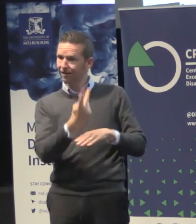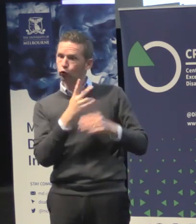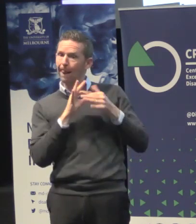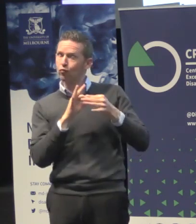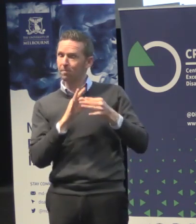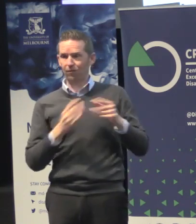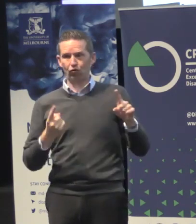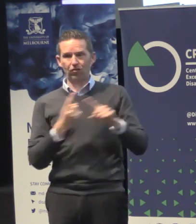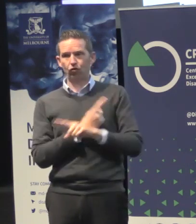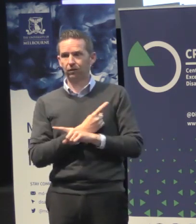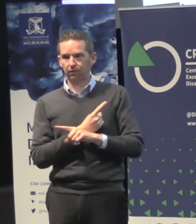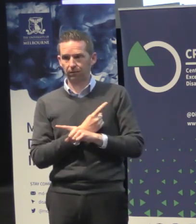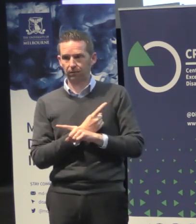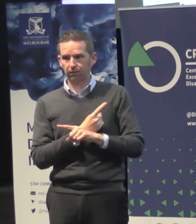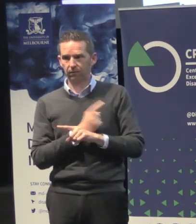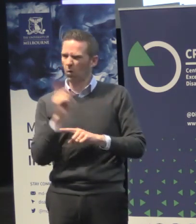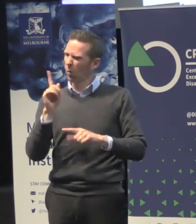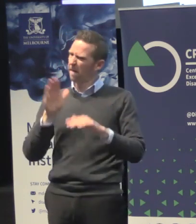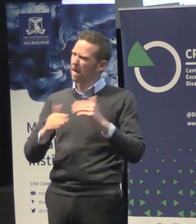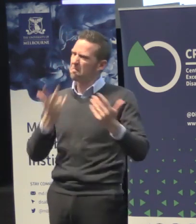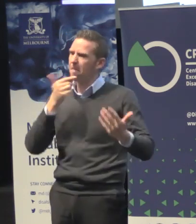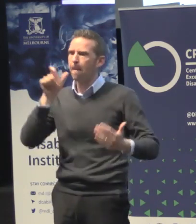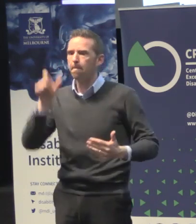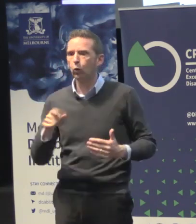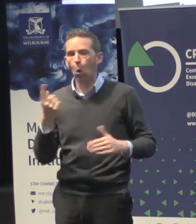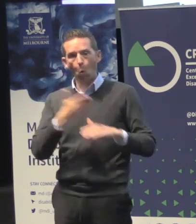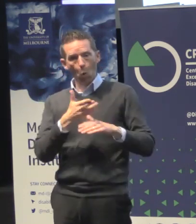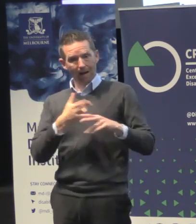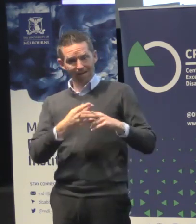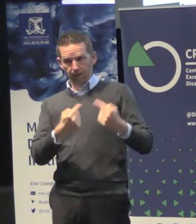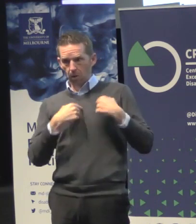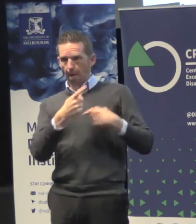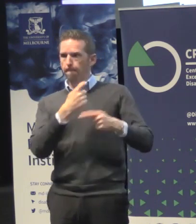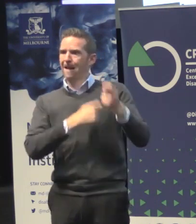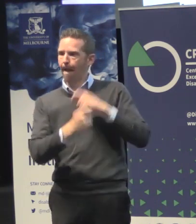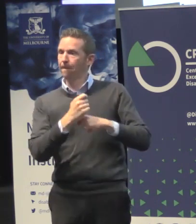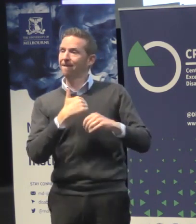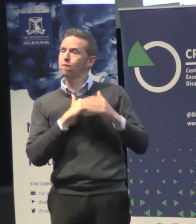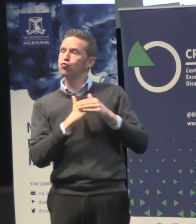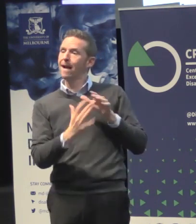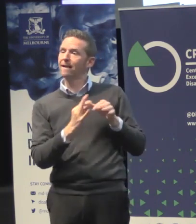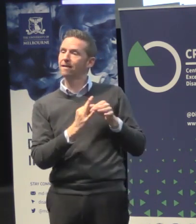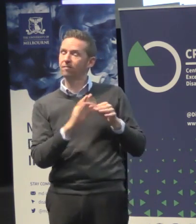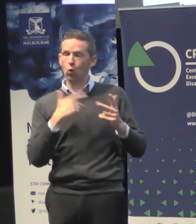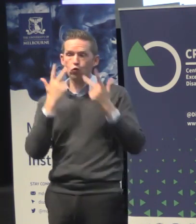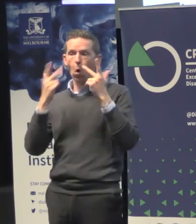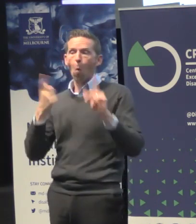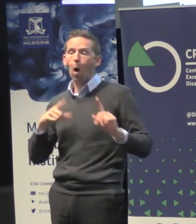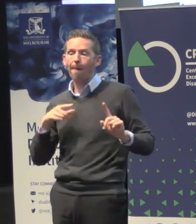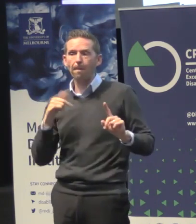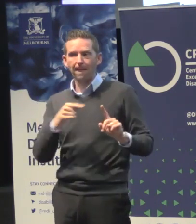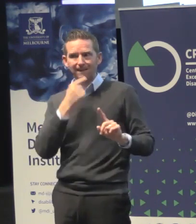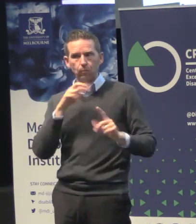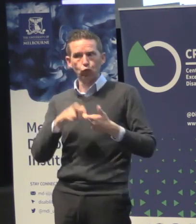relationship. Or what about the person who is working for you and becomes a friend? Well, I'll show you in a minute why that might have